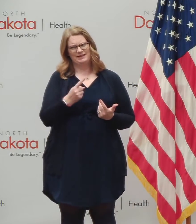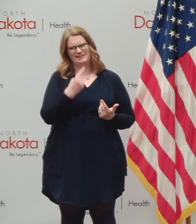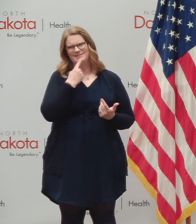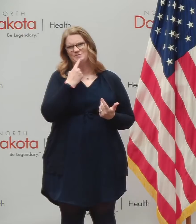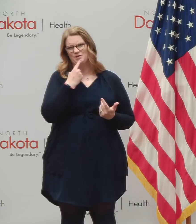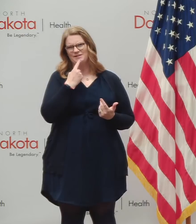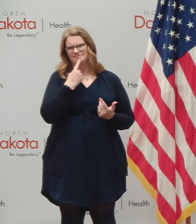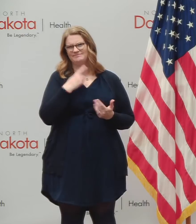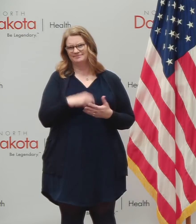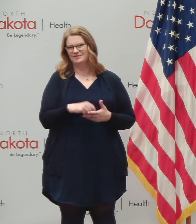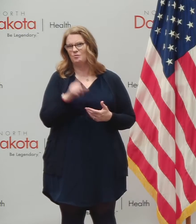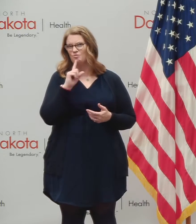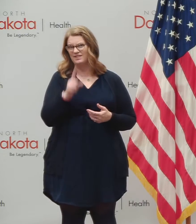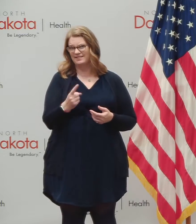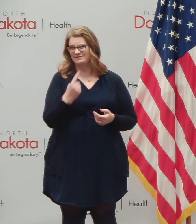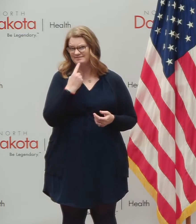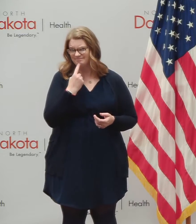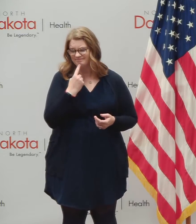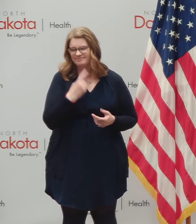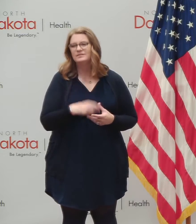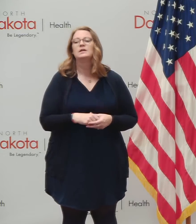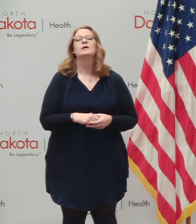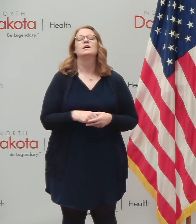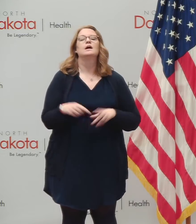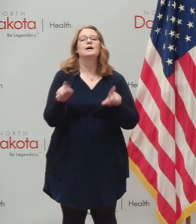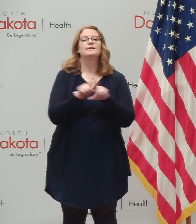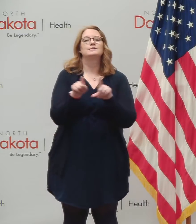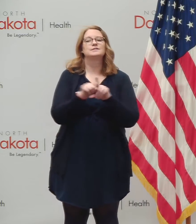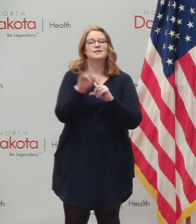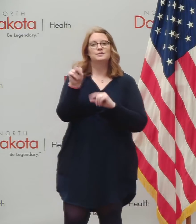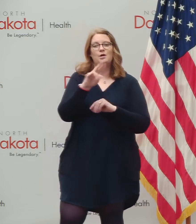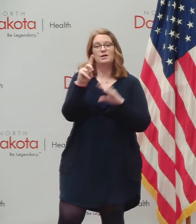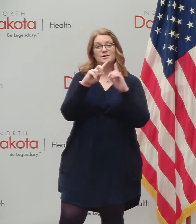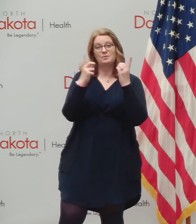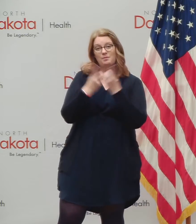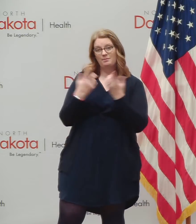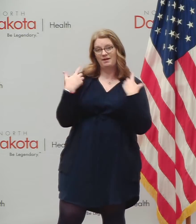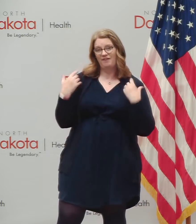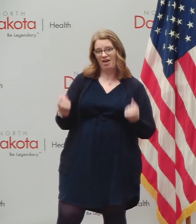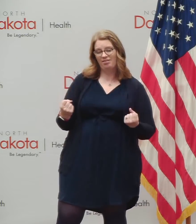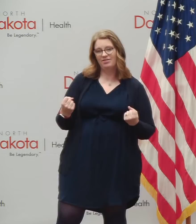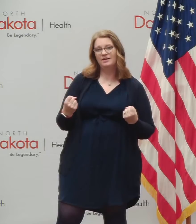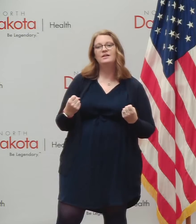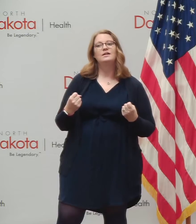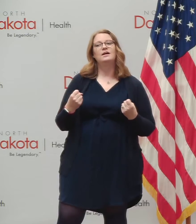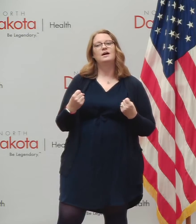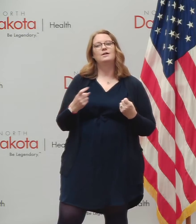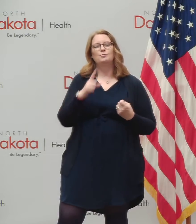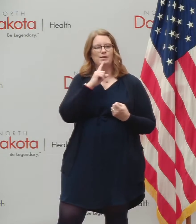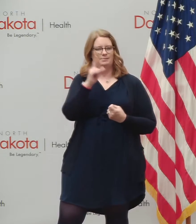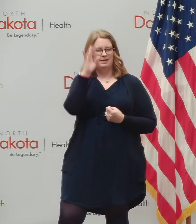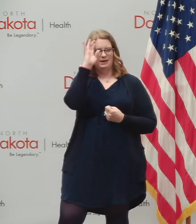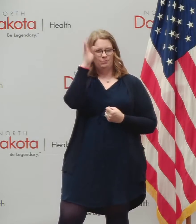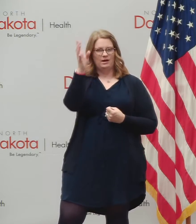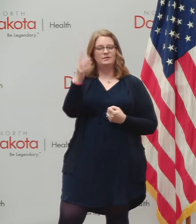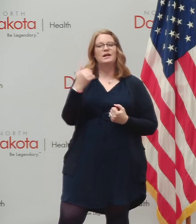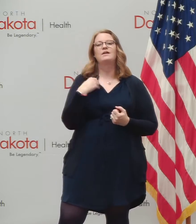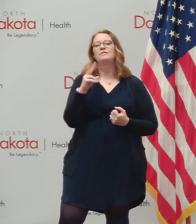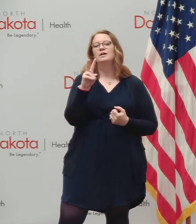sure for the kids. But again, in accordance with the Department of Health and other guidelines, we want to be creative. We're hosting a virtual